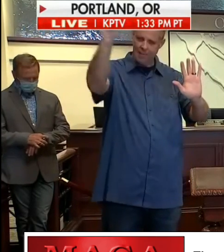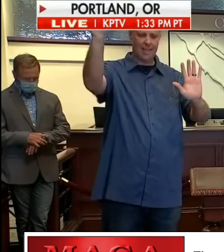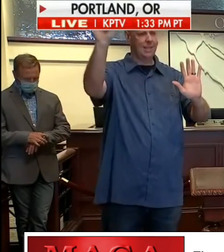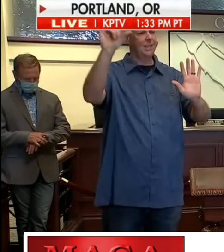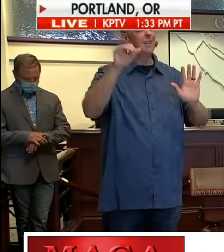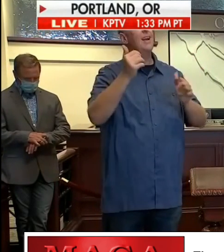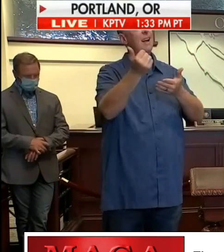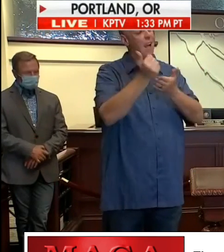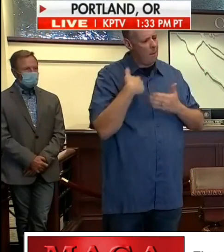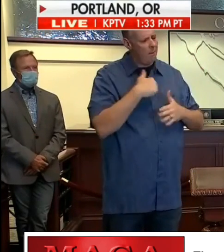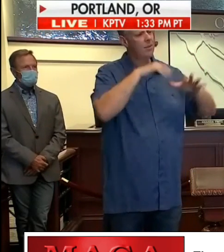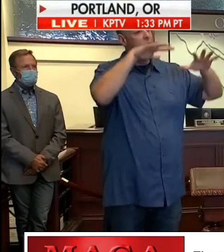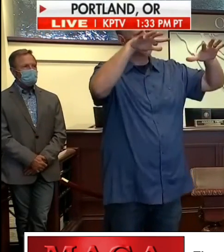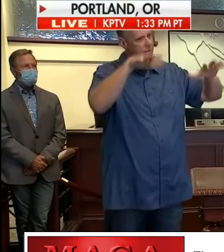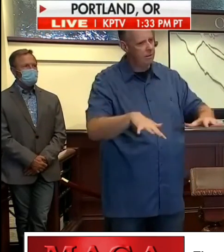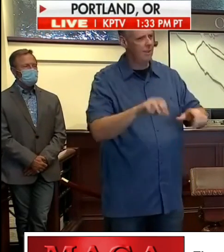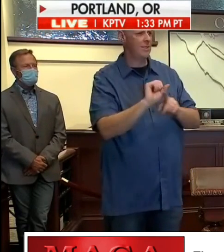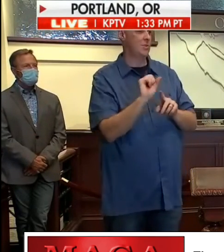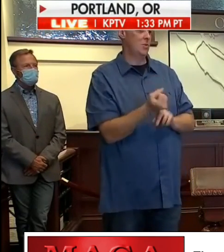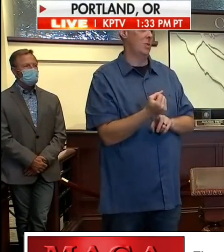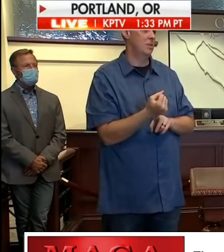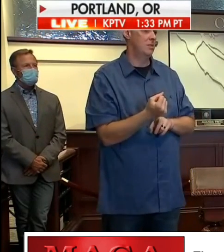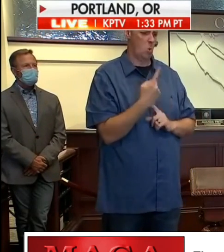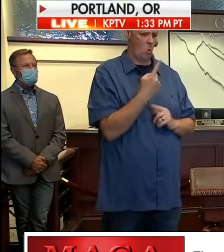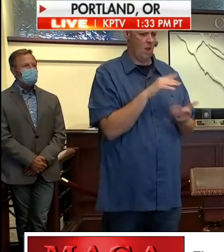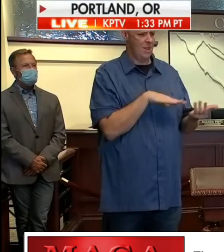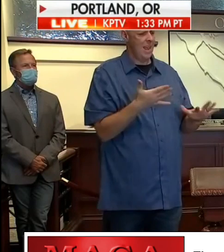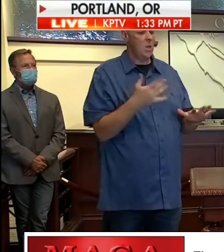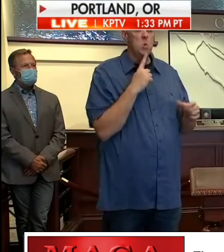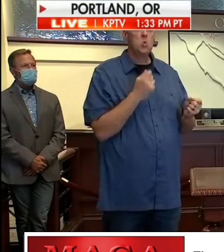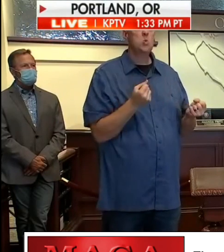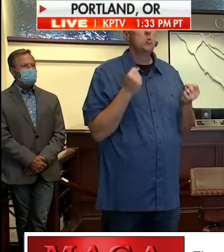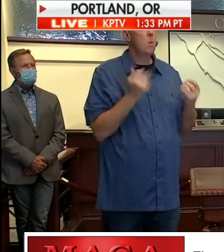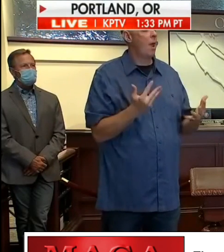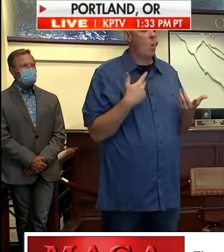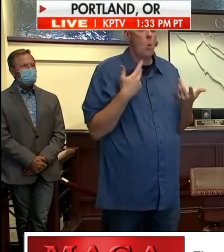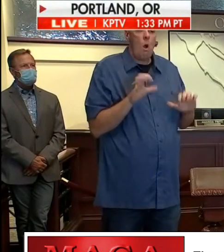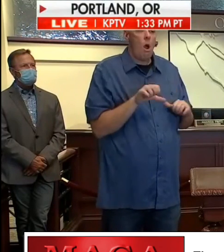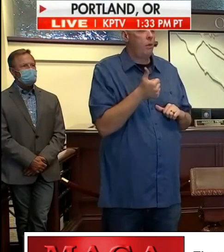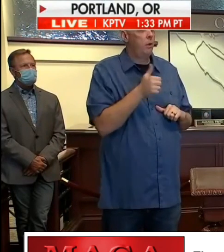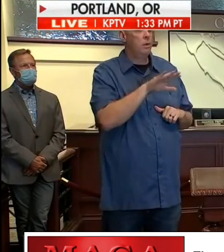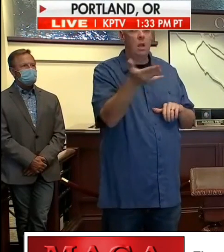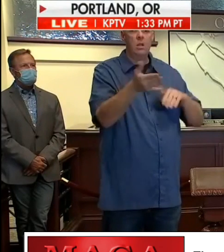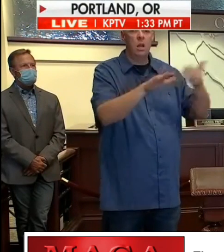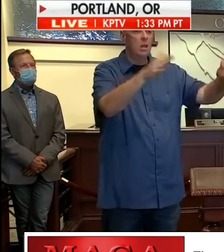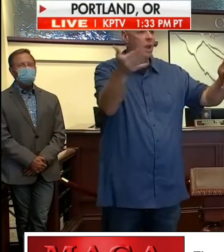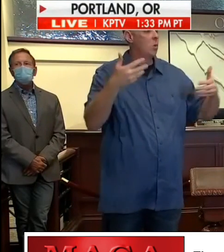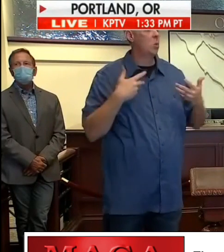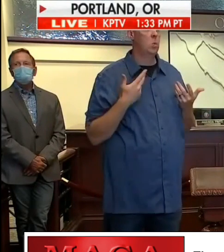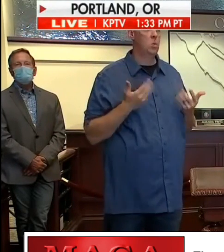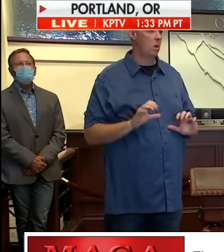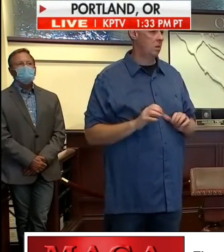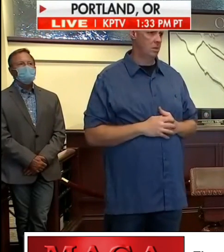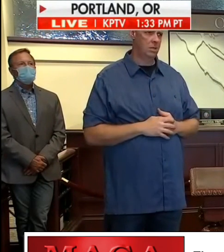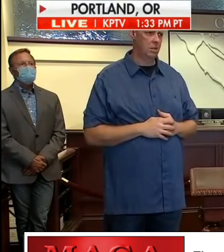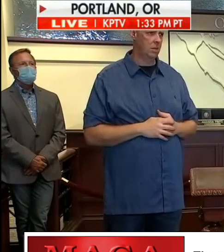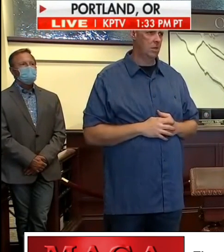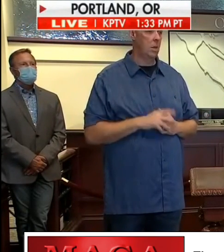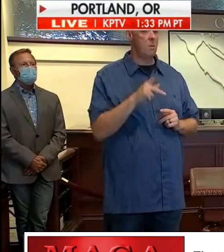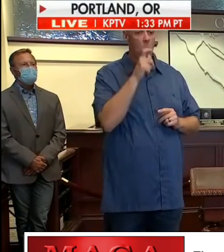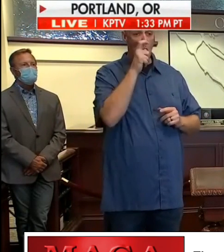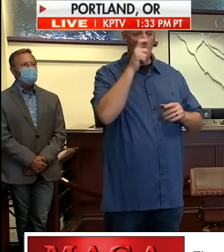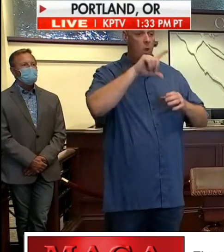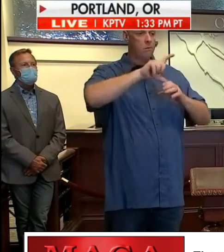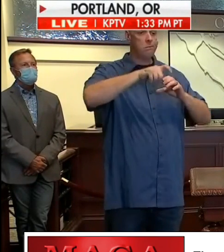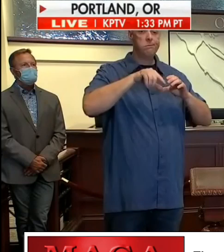us. Help us de-escalate this situation. One death is too many. We don't want other people to die. So that's what I'm asking people from